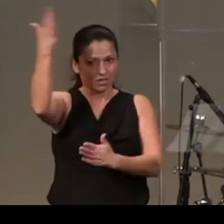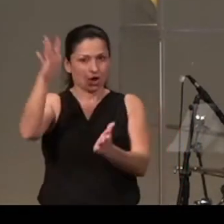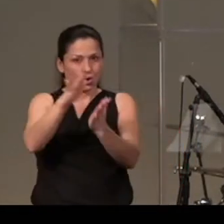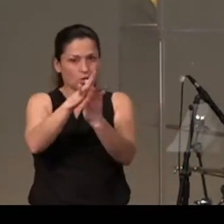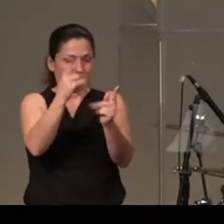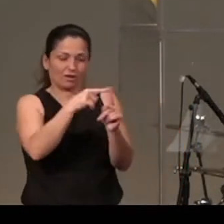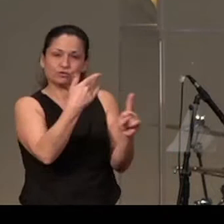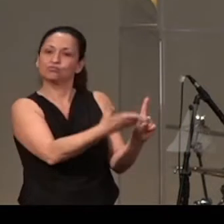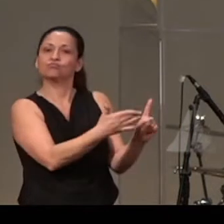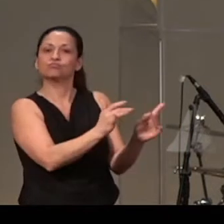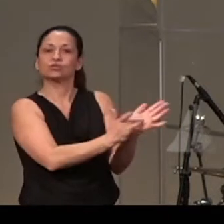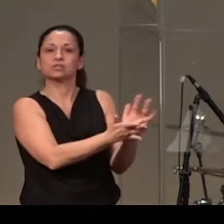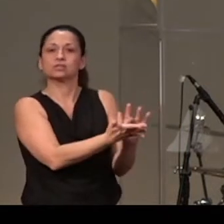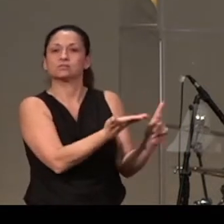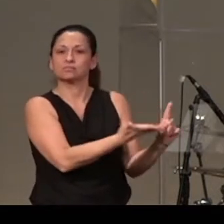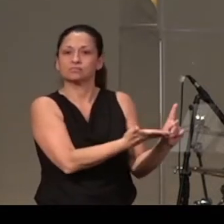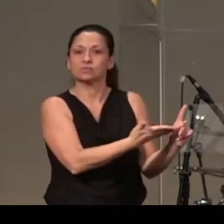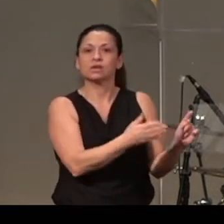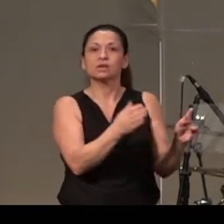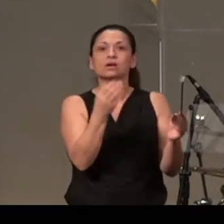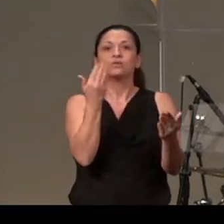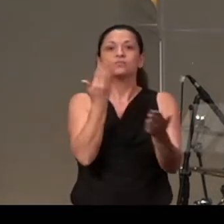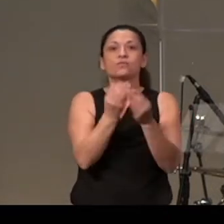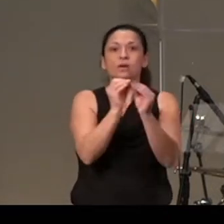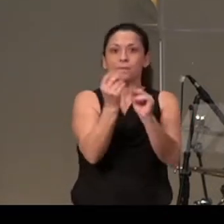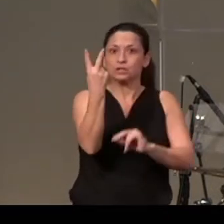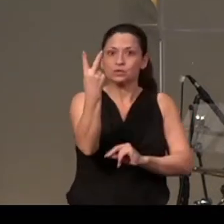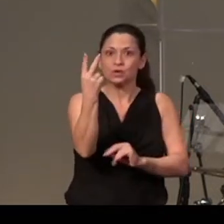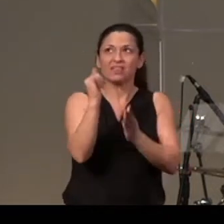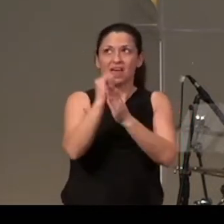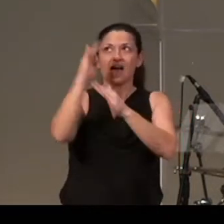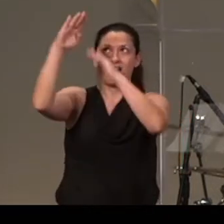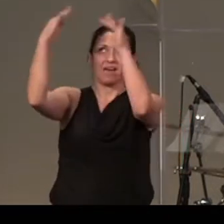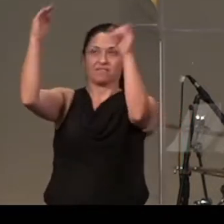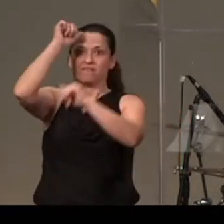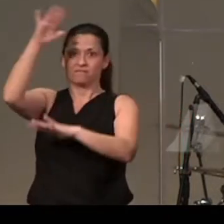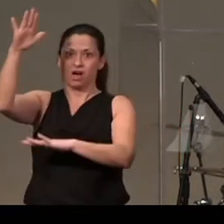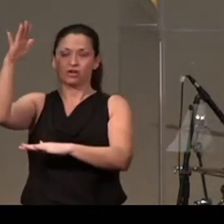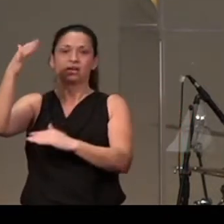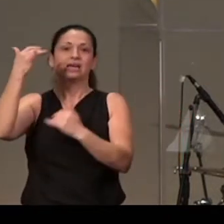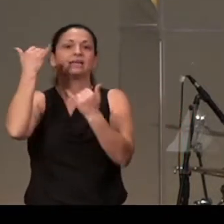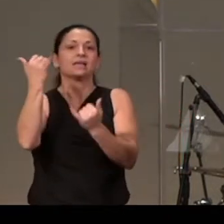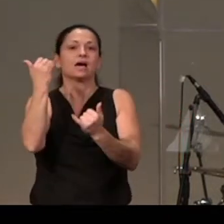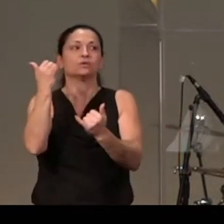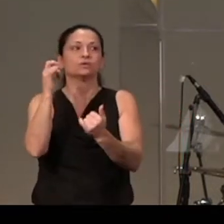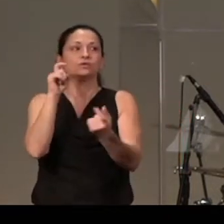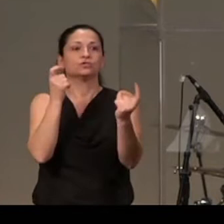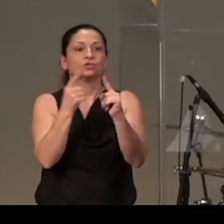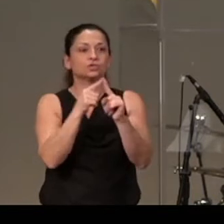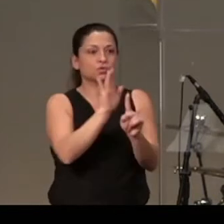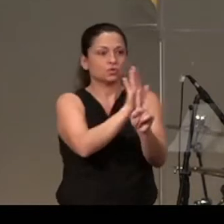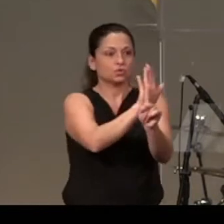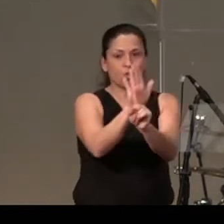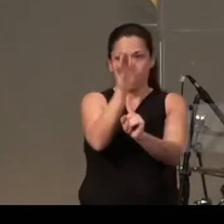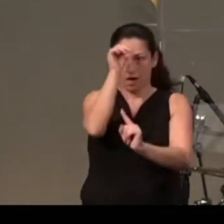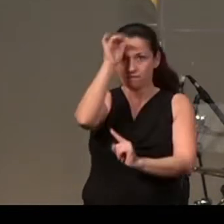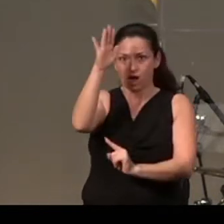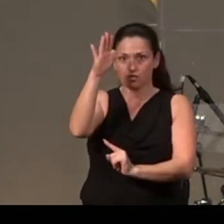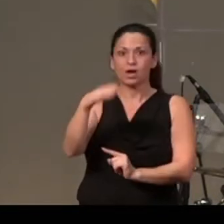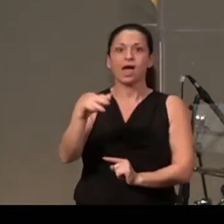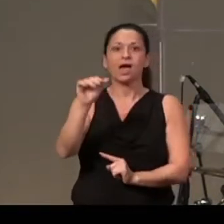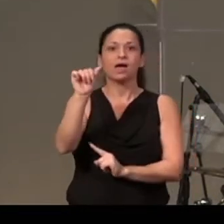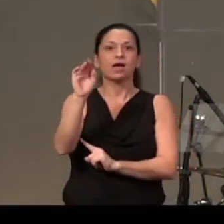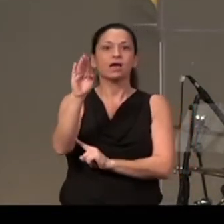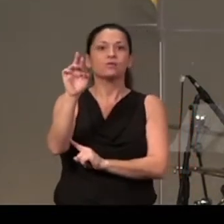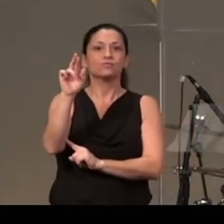him. Fact number two, that's his heavenly Father. Now he turns to your Father, Abraham. Fact